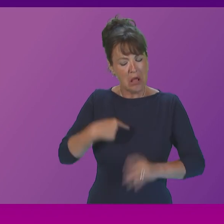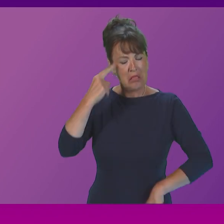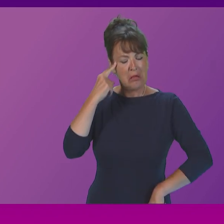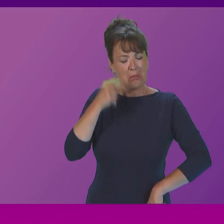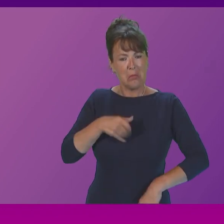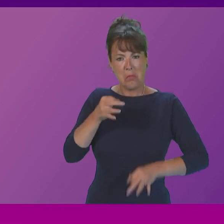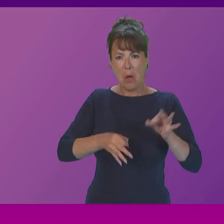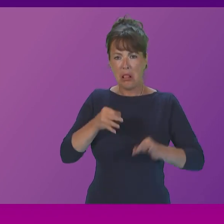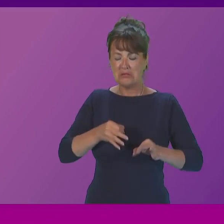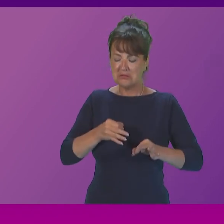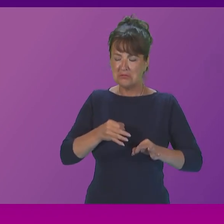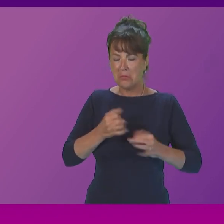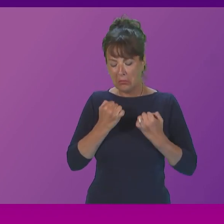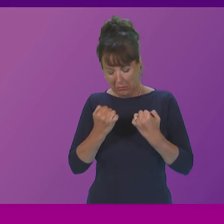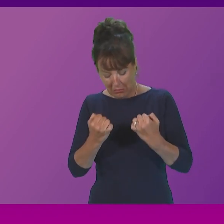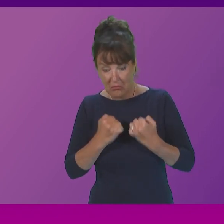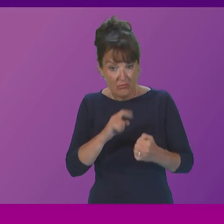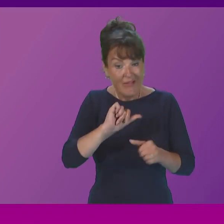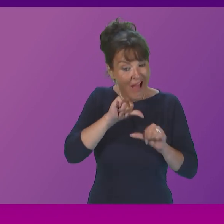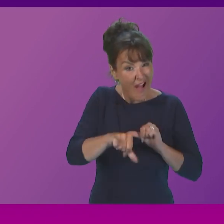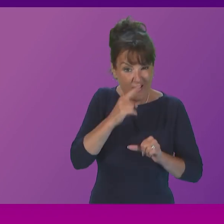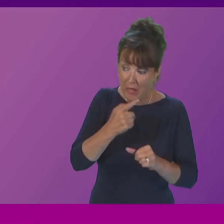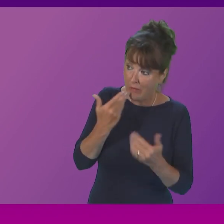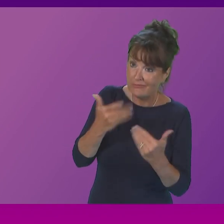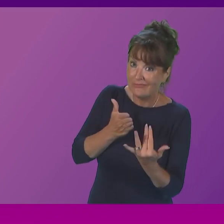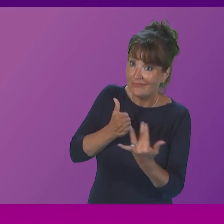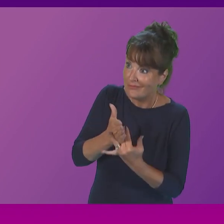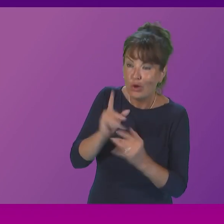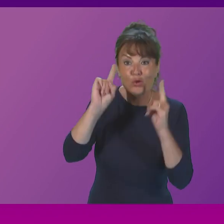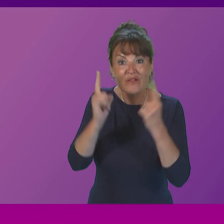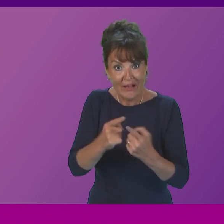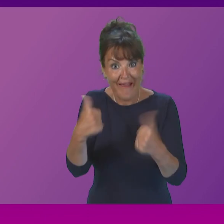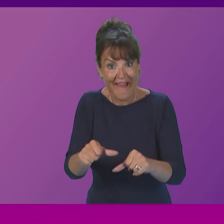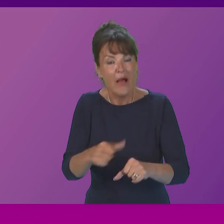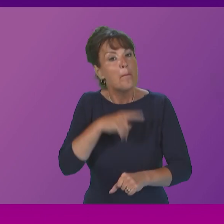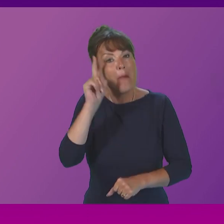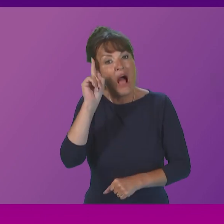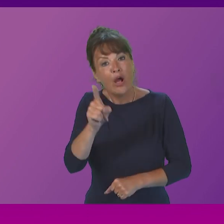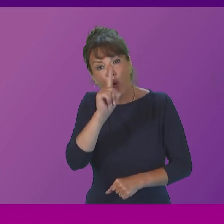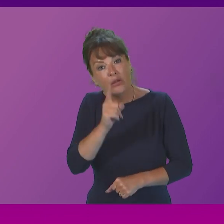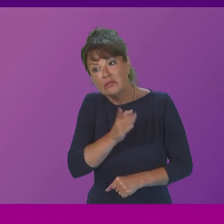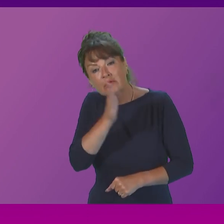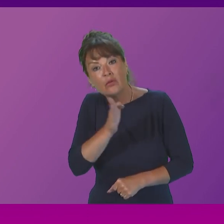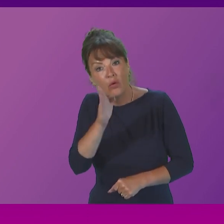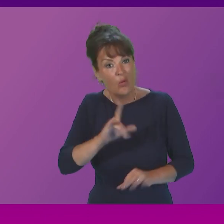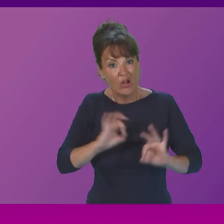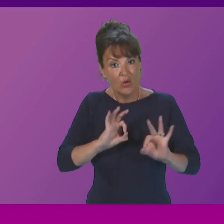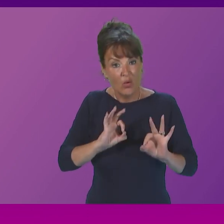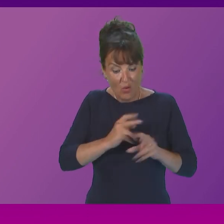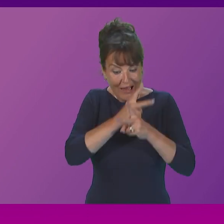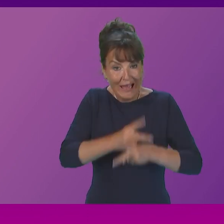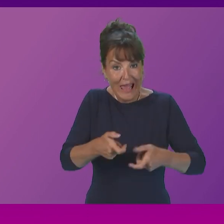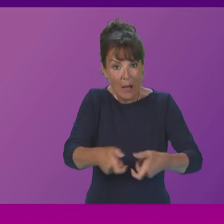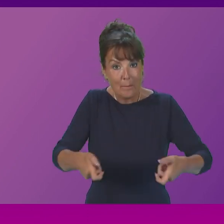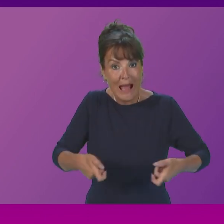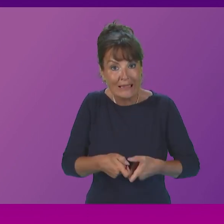went to tried to get into university, got in, but couldn't attend because there wasn't a care package in place or accommodation for me. So I had to